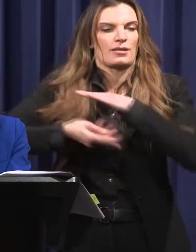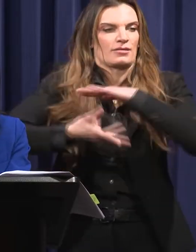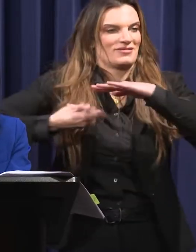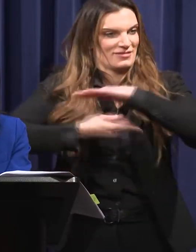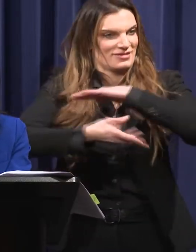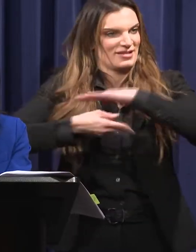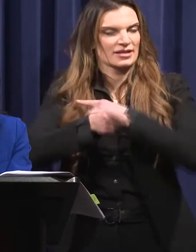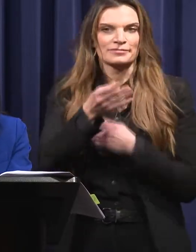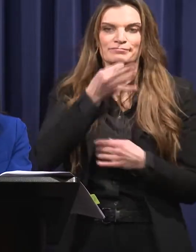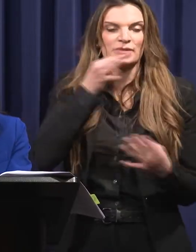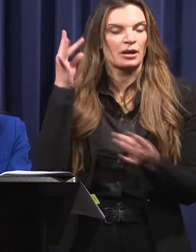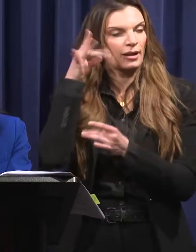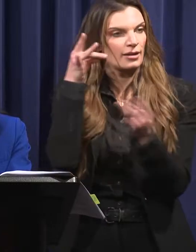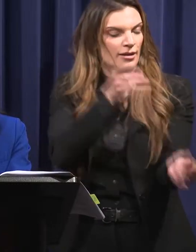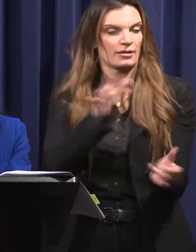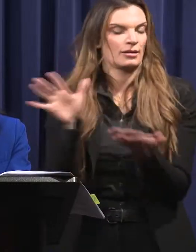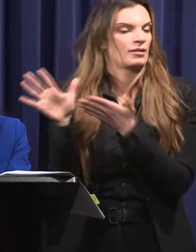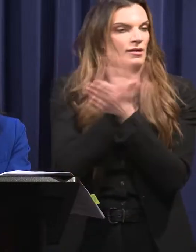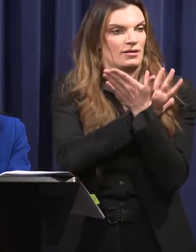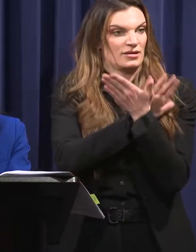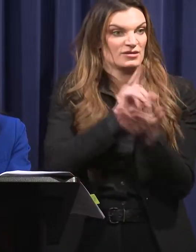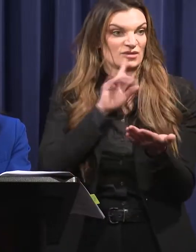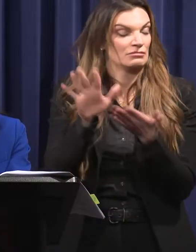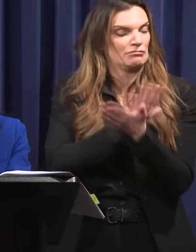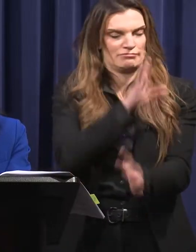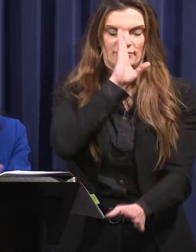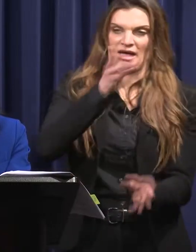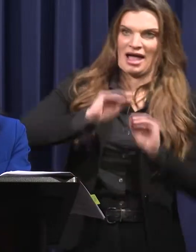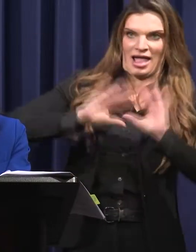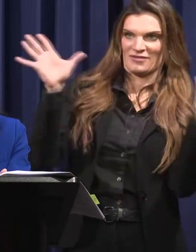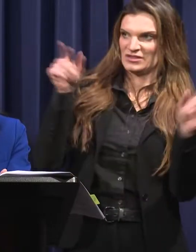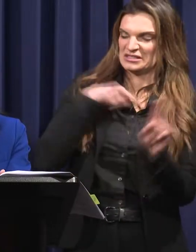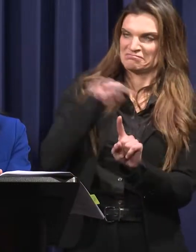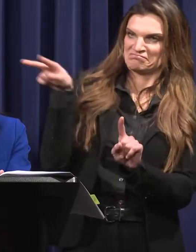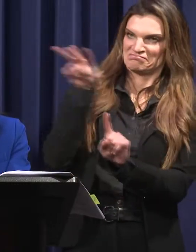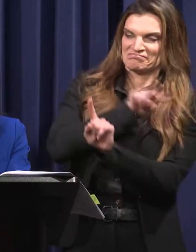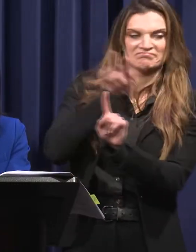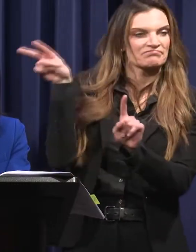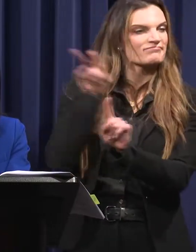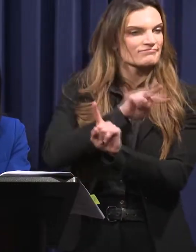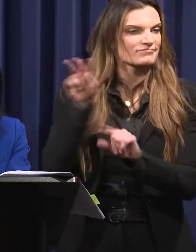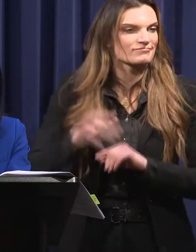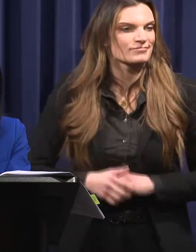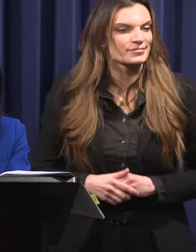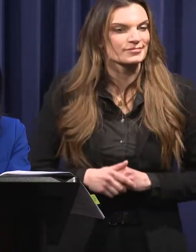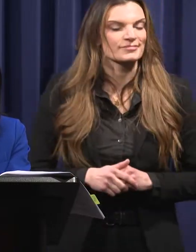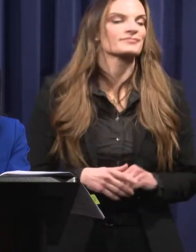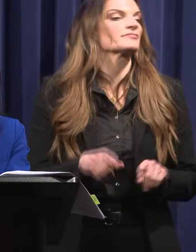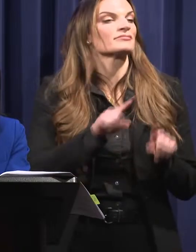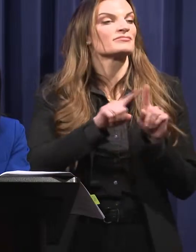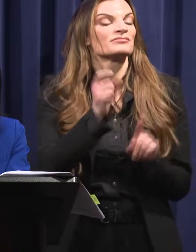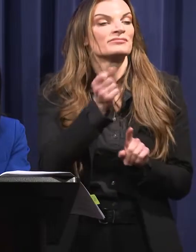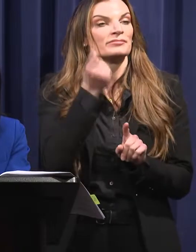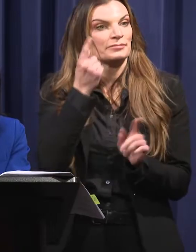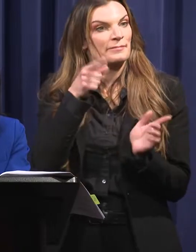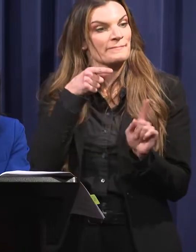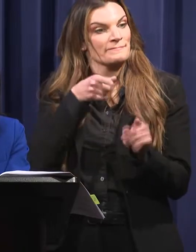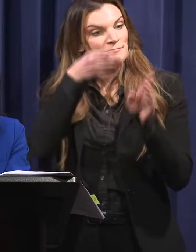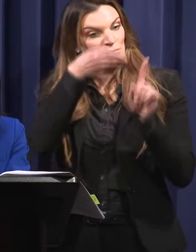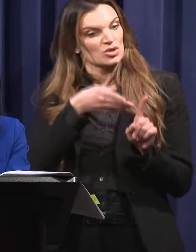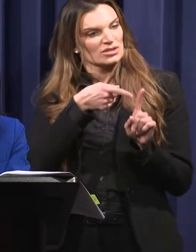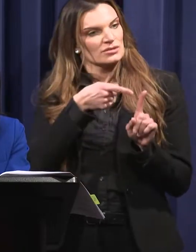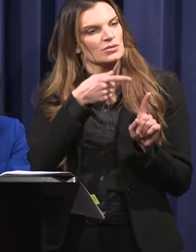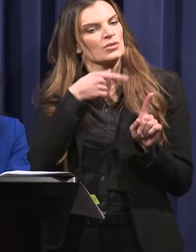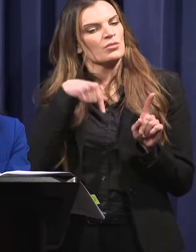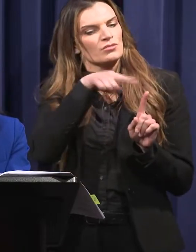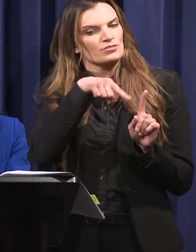campaigns. It's flagrant, it's blatant, and it's obvious, but only when someone has the ability to